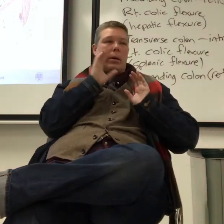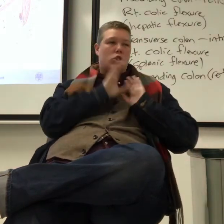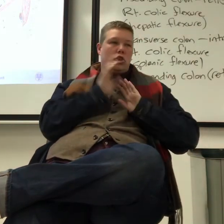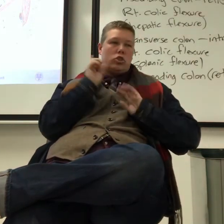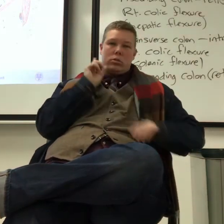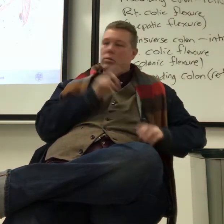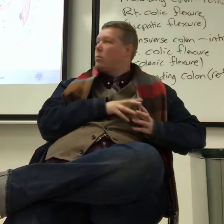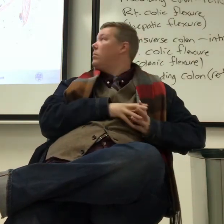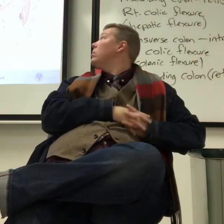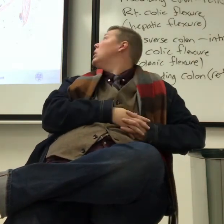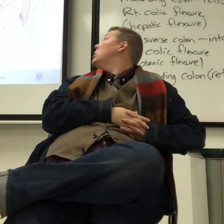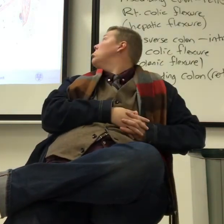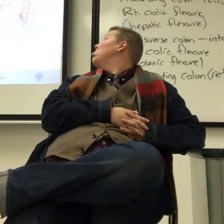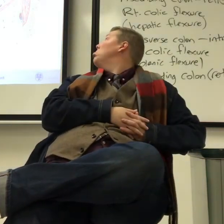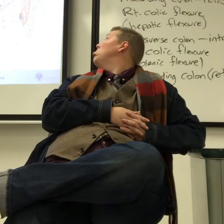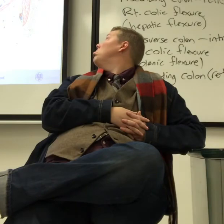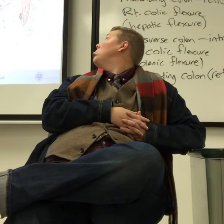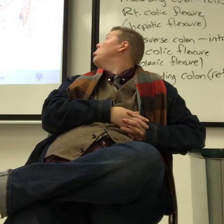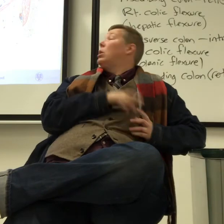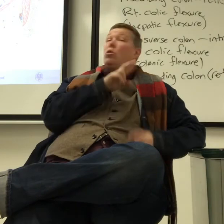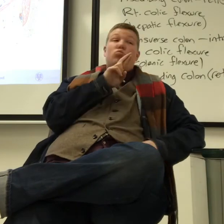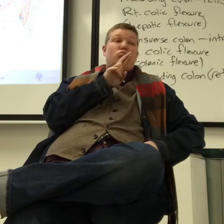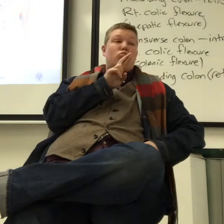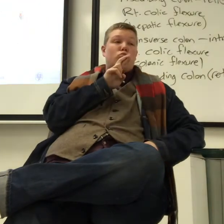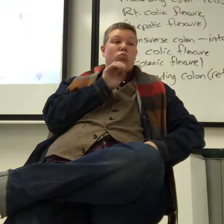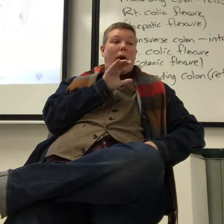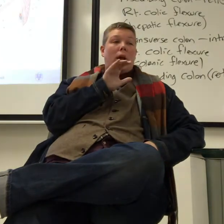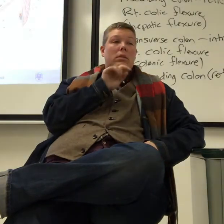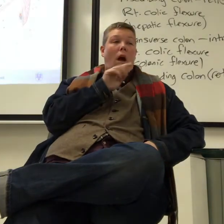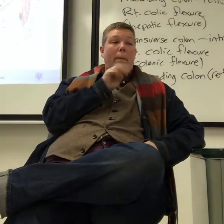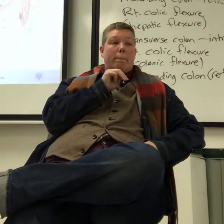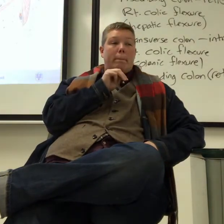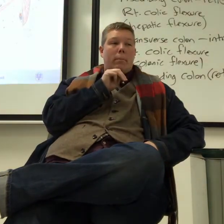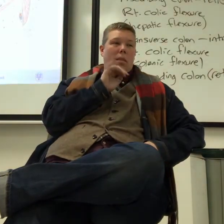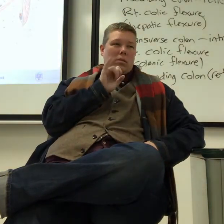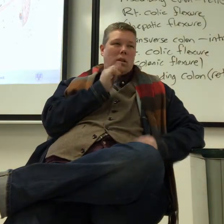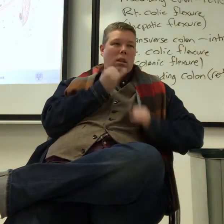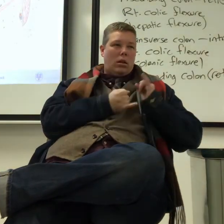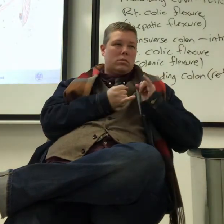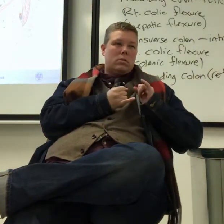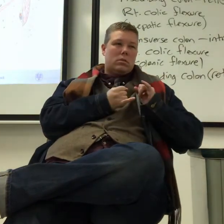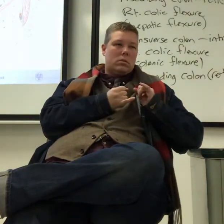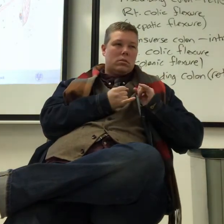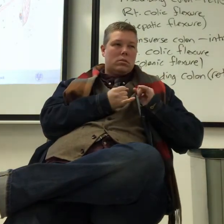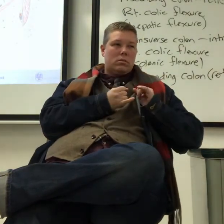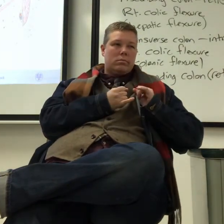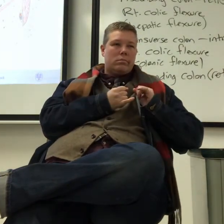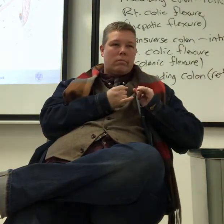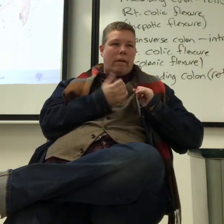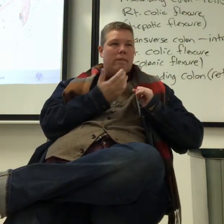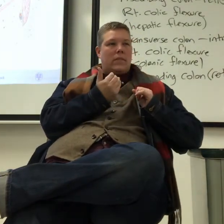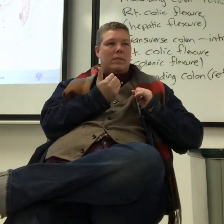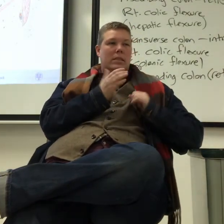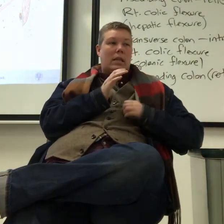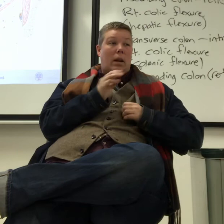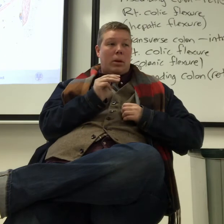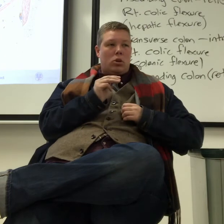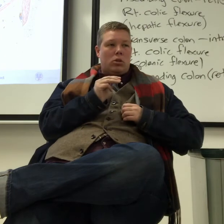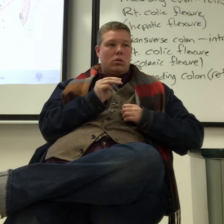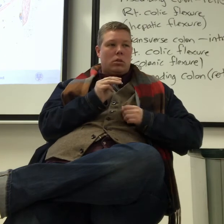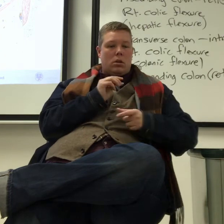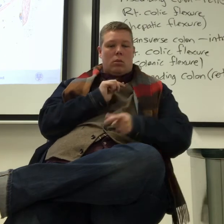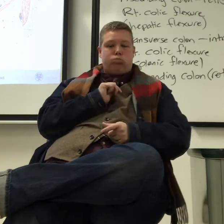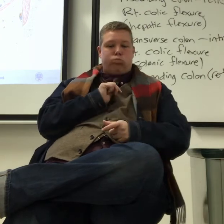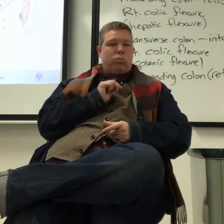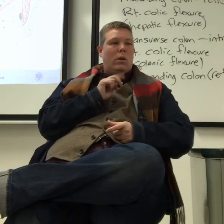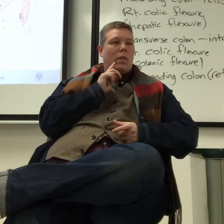is simply of the rectum, and it's the last 12, 15 centimeters. They call this the fixed terminal